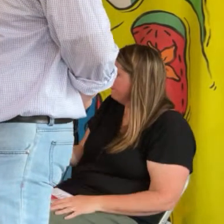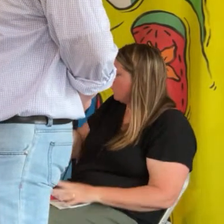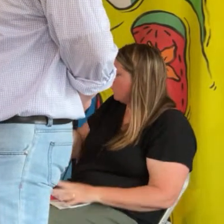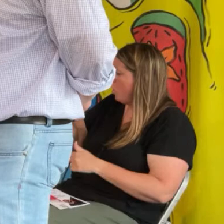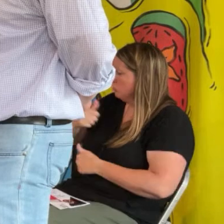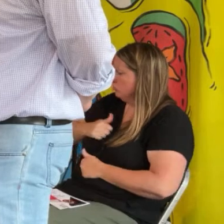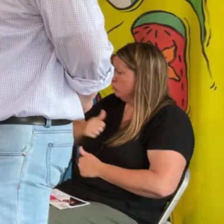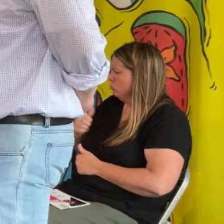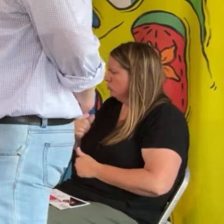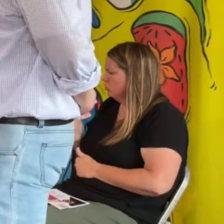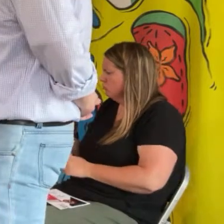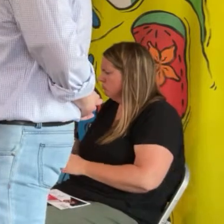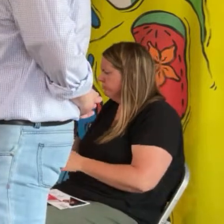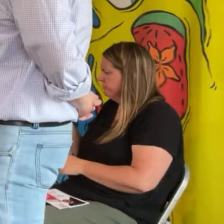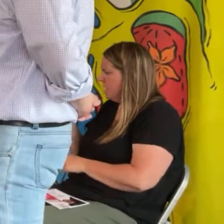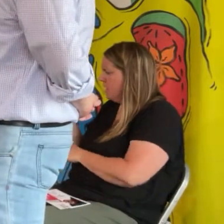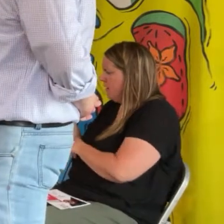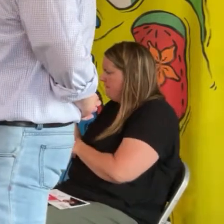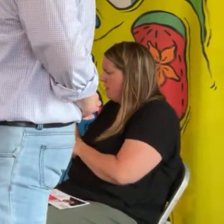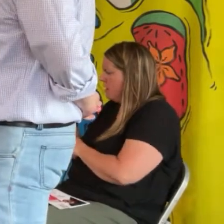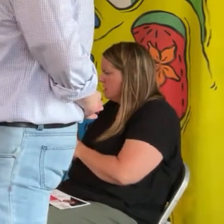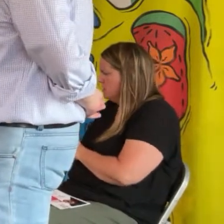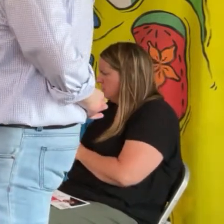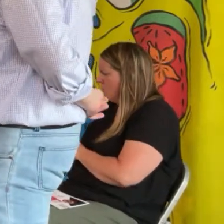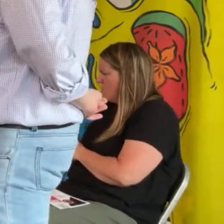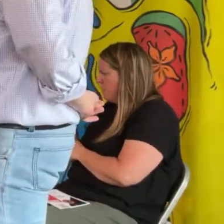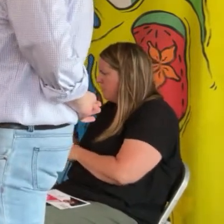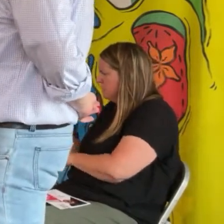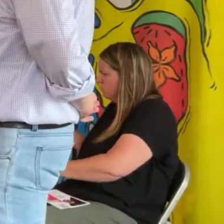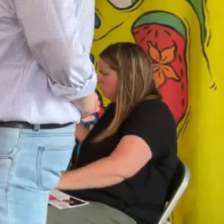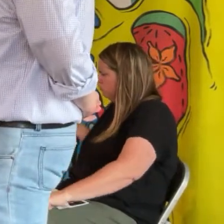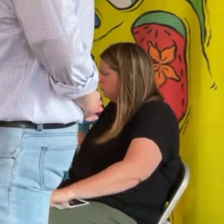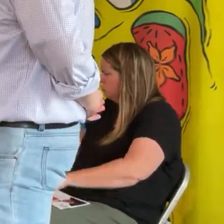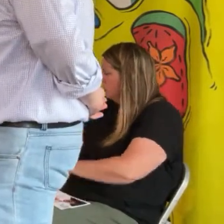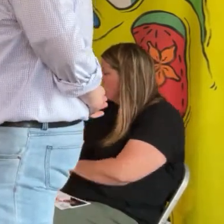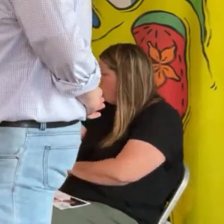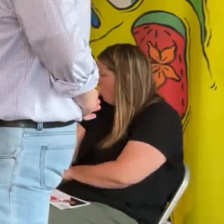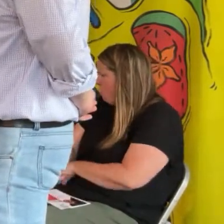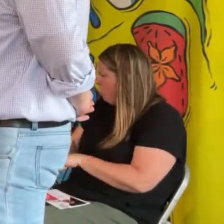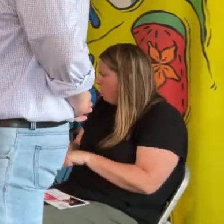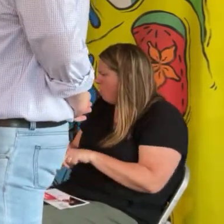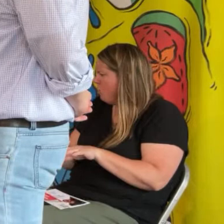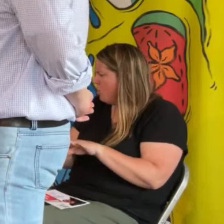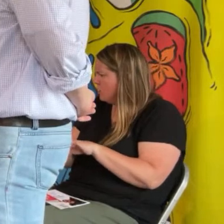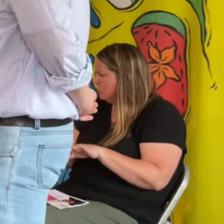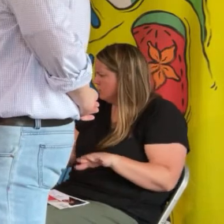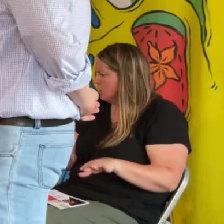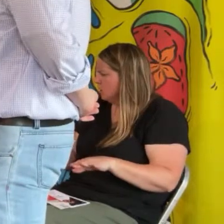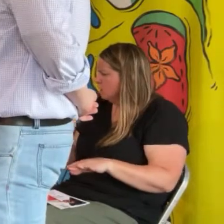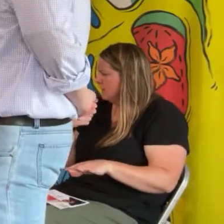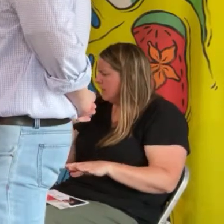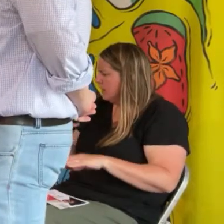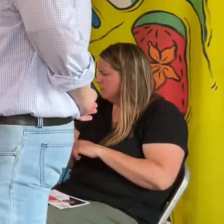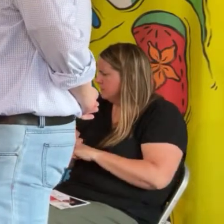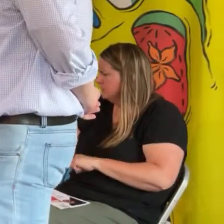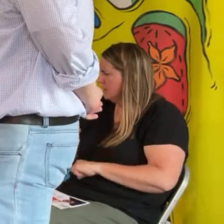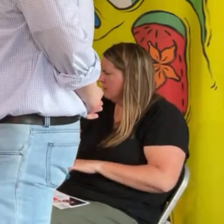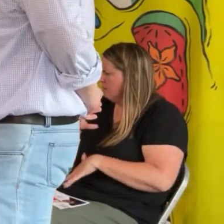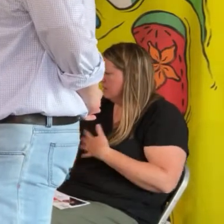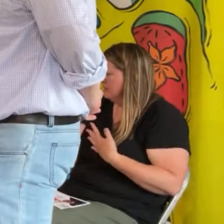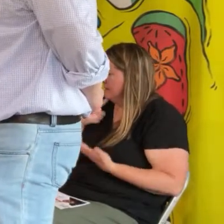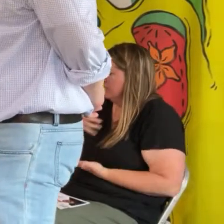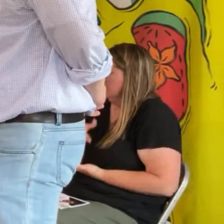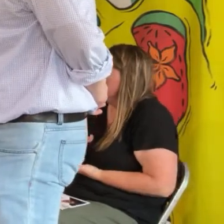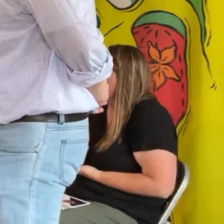sidewalk. We let them take all of us, comrades, but we don't say, we